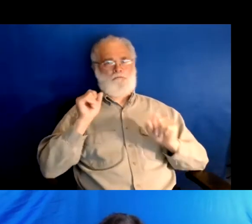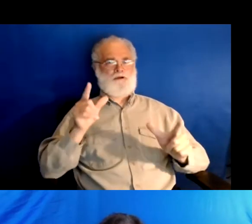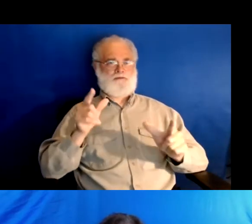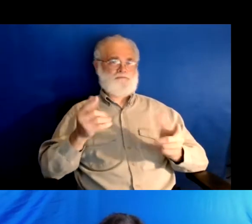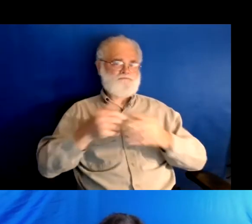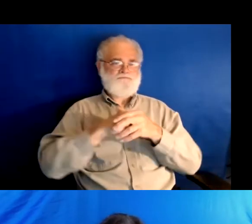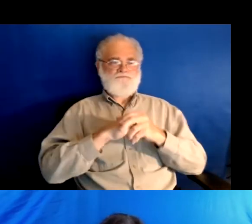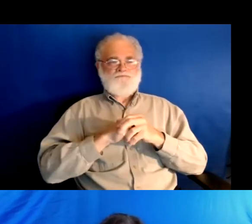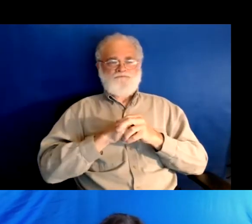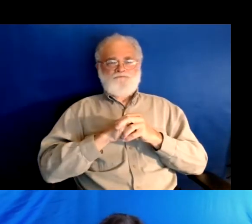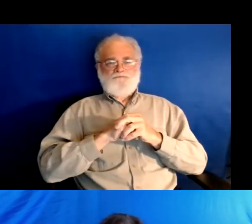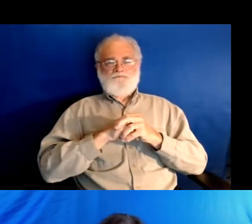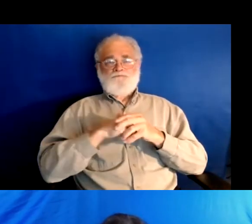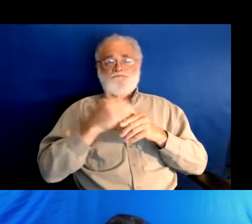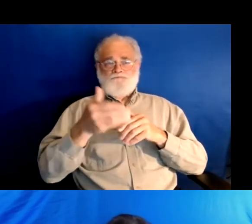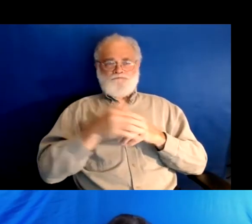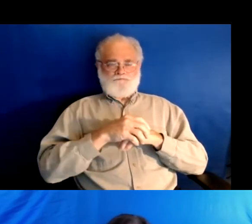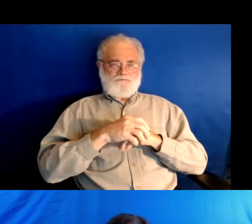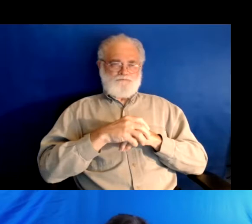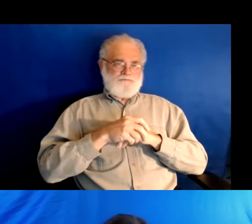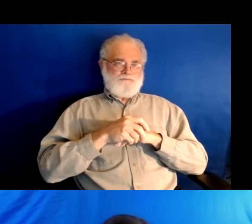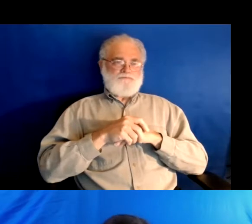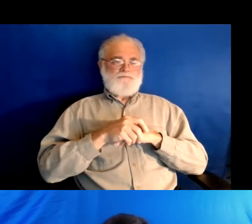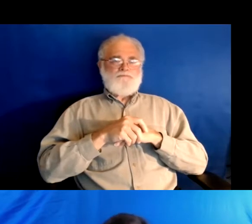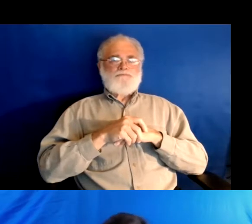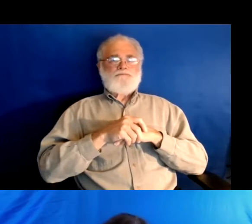their question. So teachers were surprised.